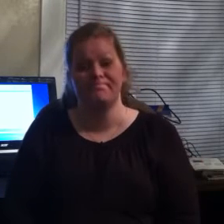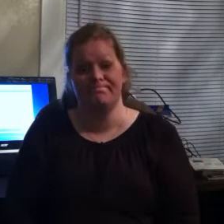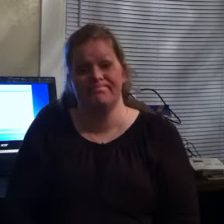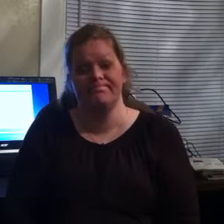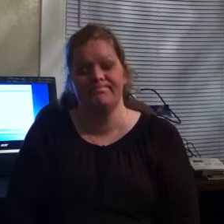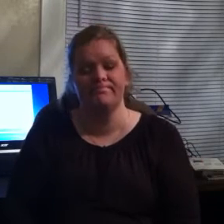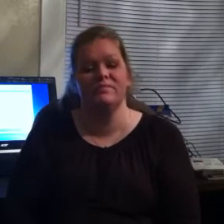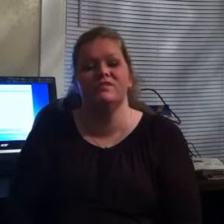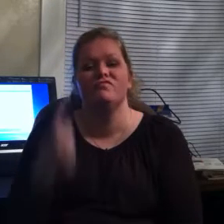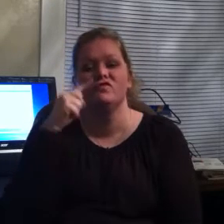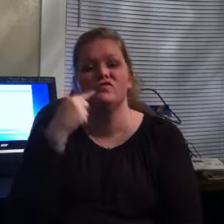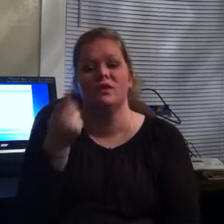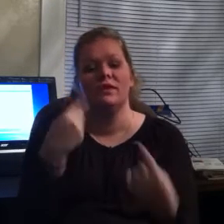Why'd you come today?